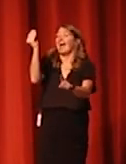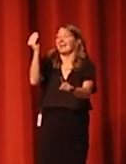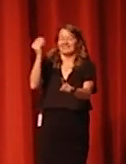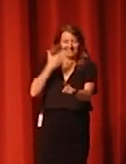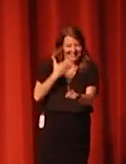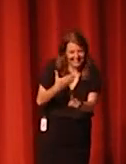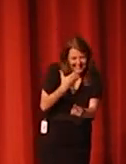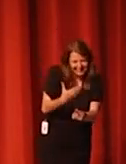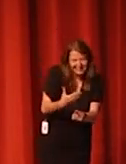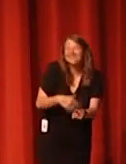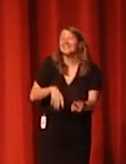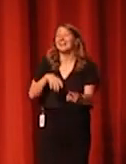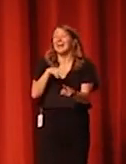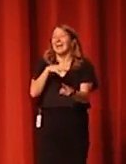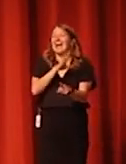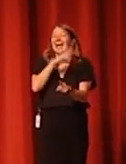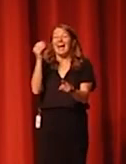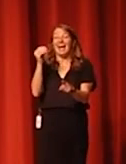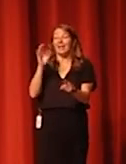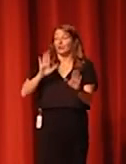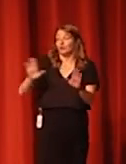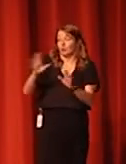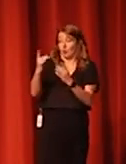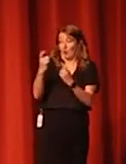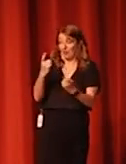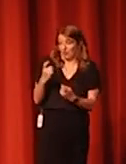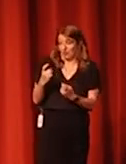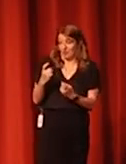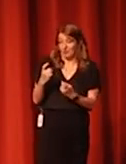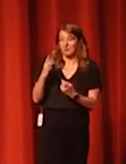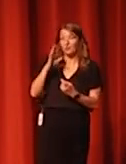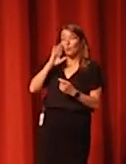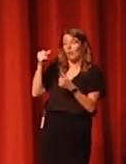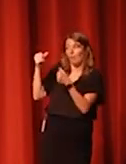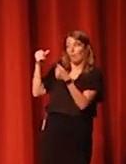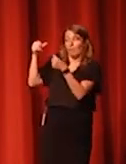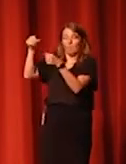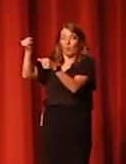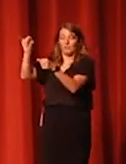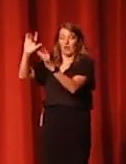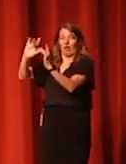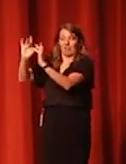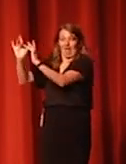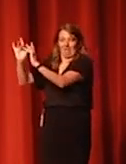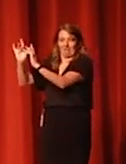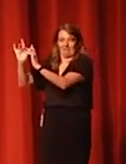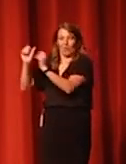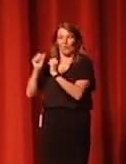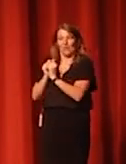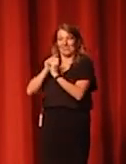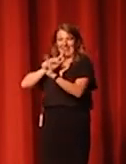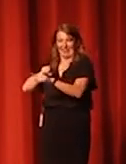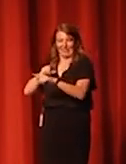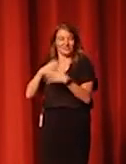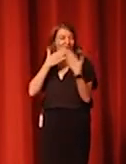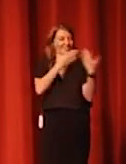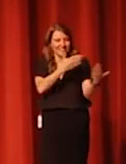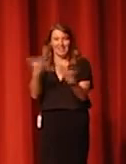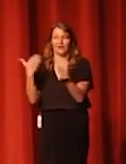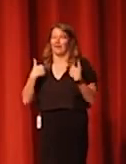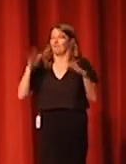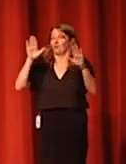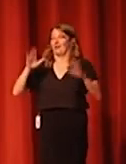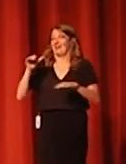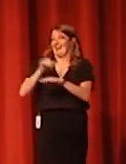Thank you, Dr. Edwards. Questions will be posted online along with the answers as well. So thank you all. Have a great night.